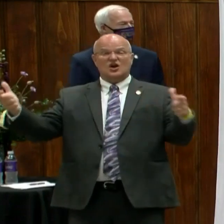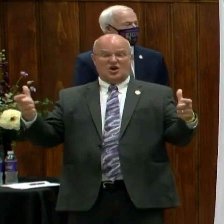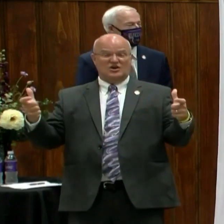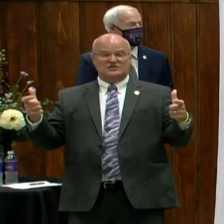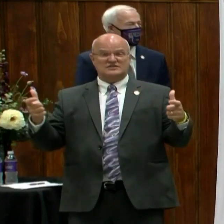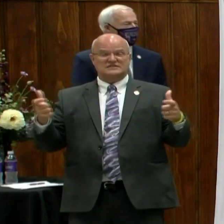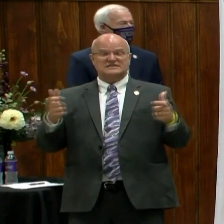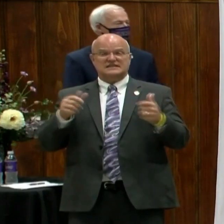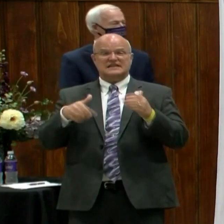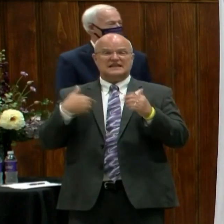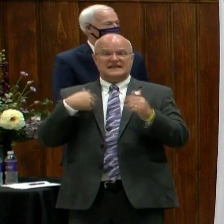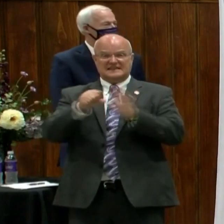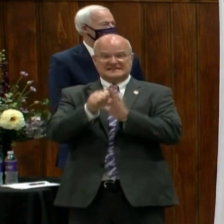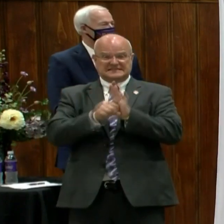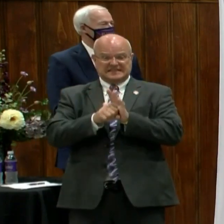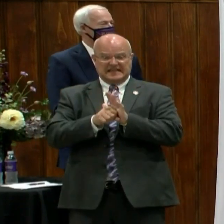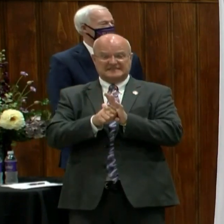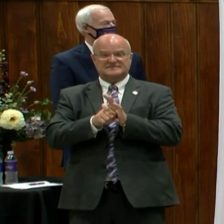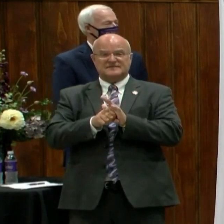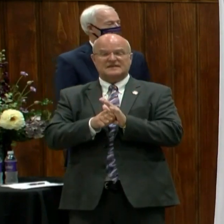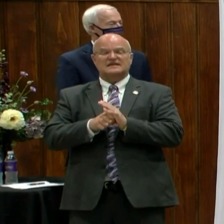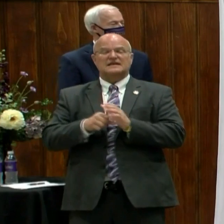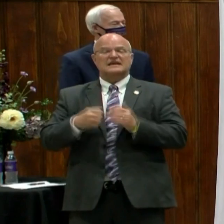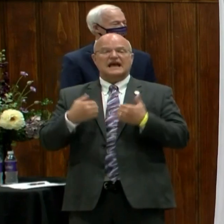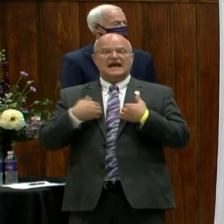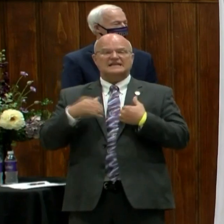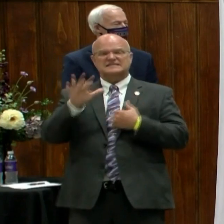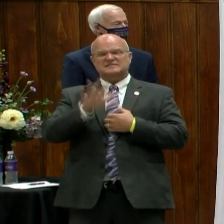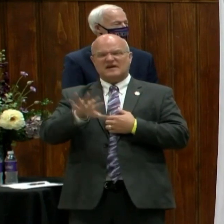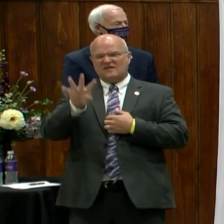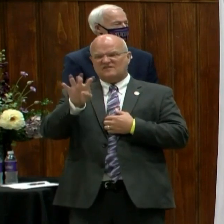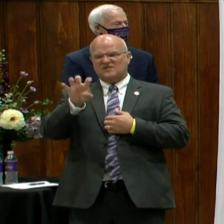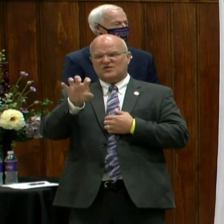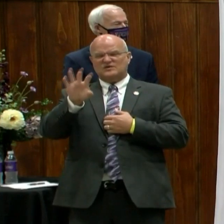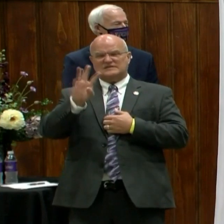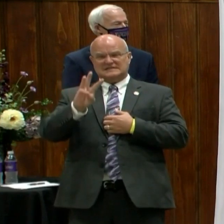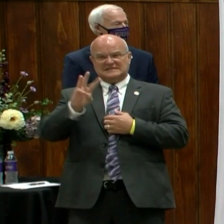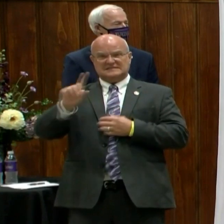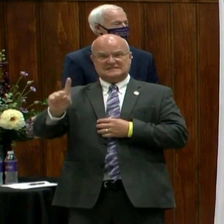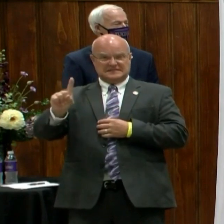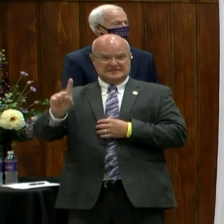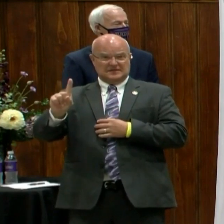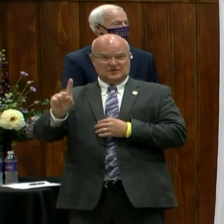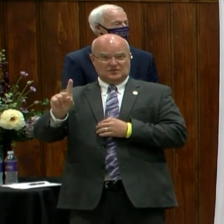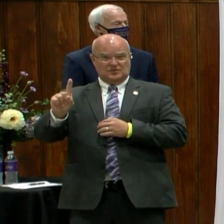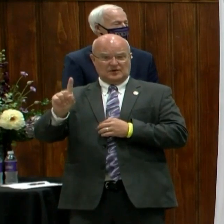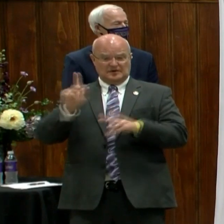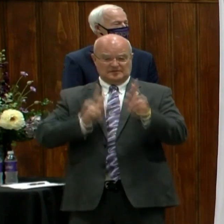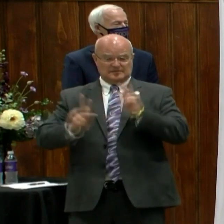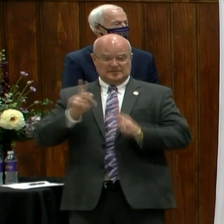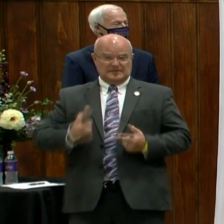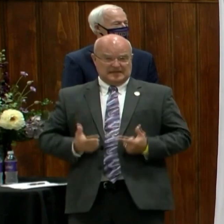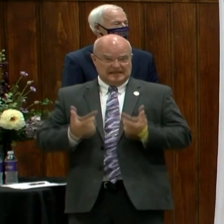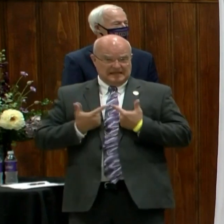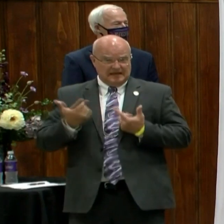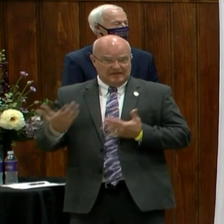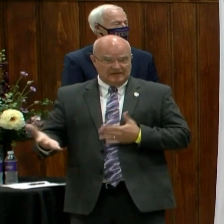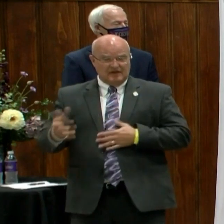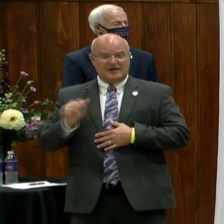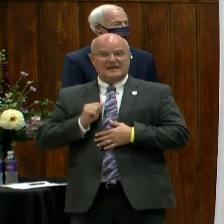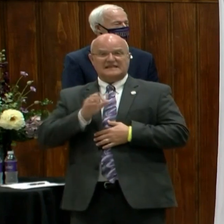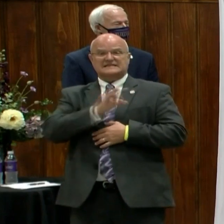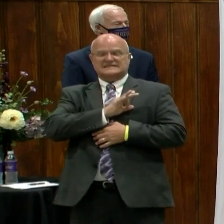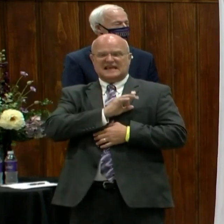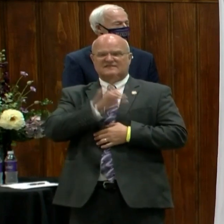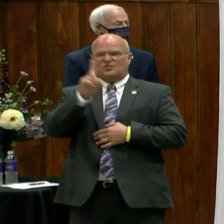Human Development Centers in the state. It has approximately 461 residents, and it has a staff of